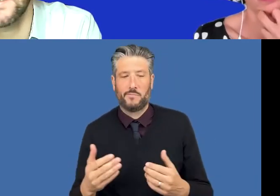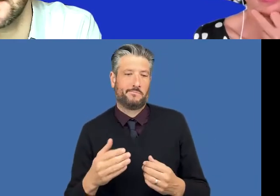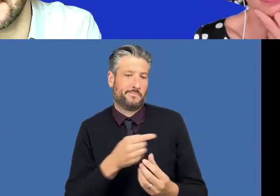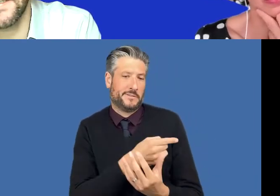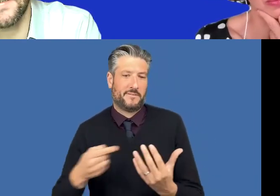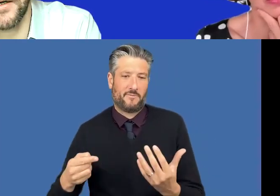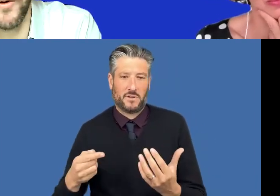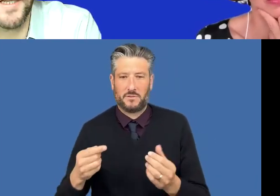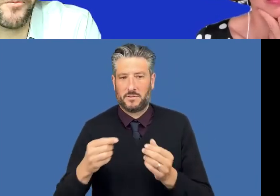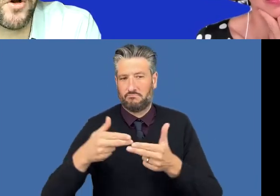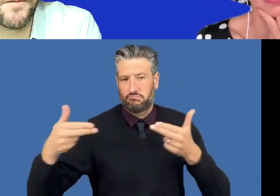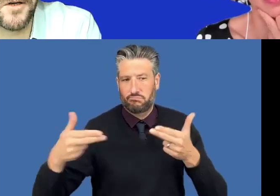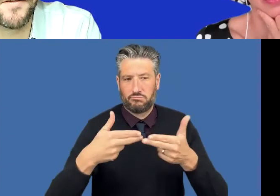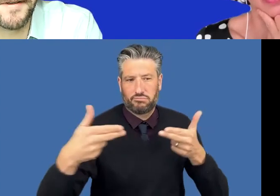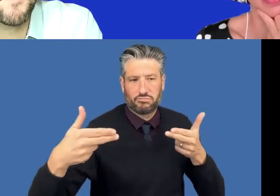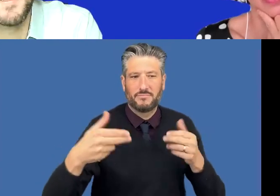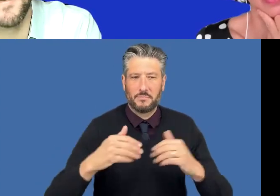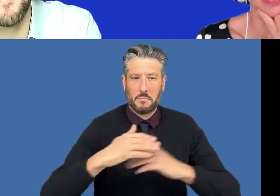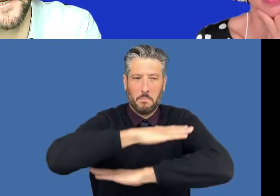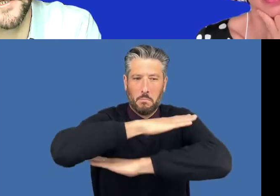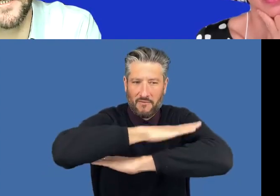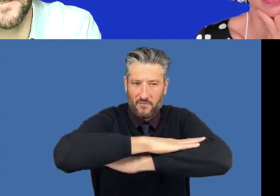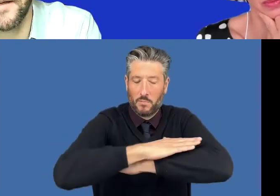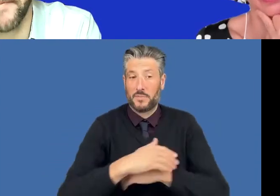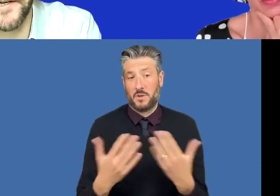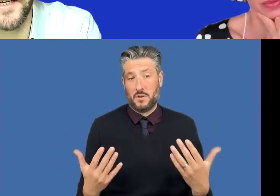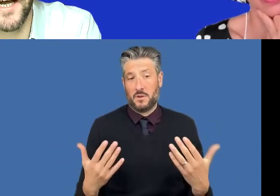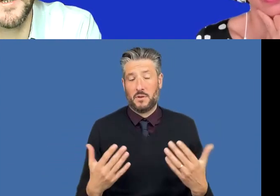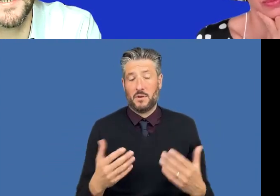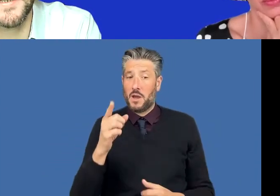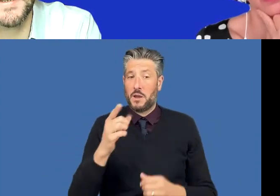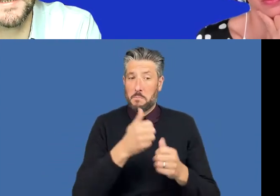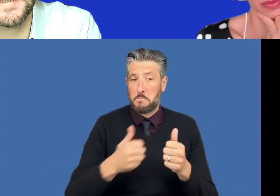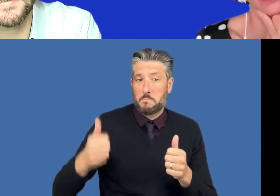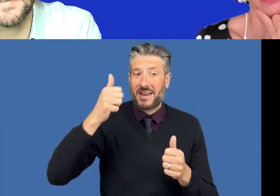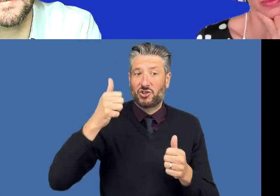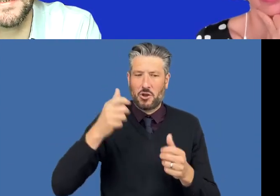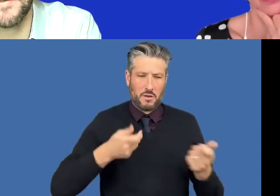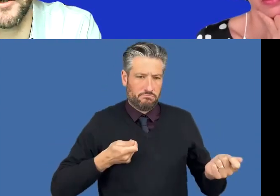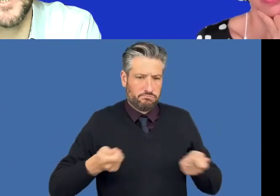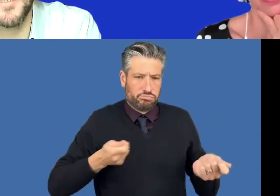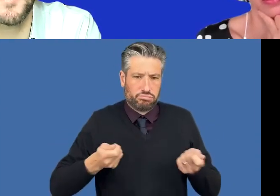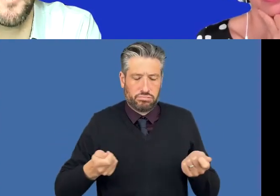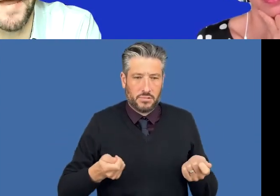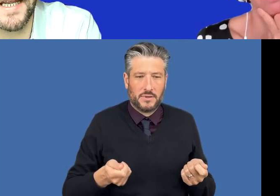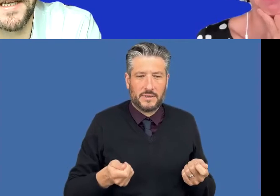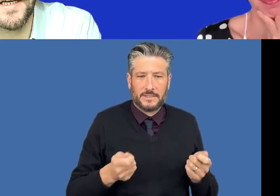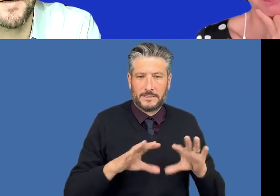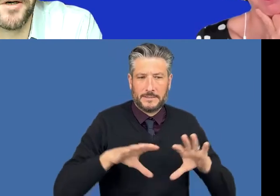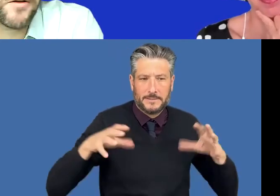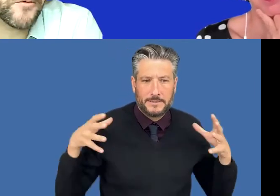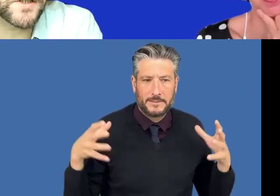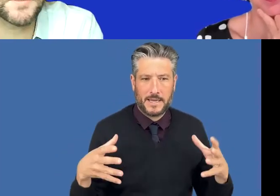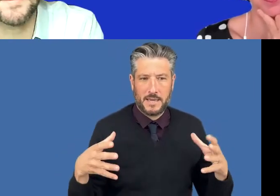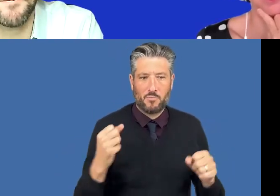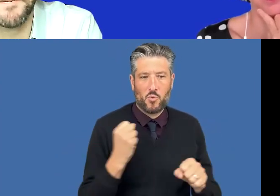competence. It's like not only as a worker, but also specifically as a manager managing hybrid teams. It's a new challenge for many,